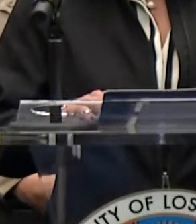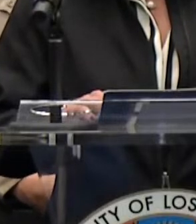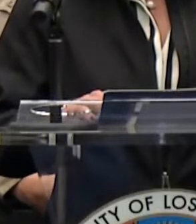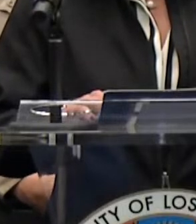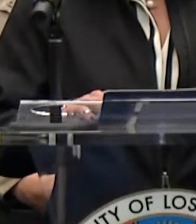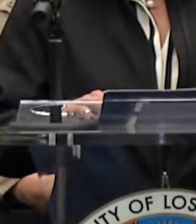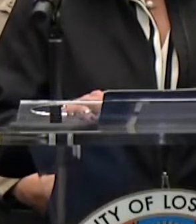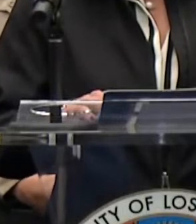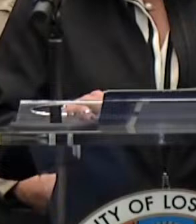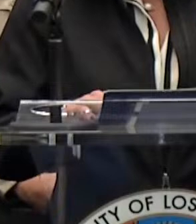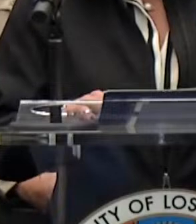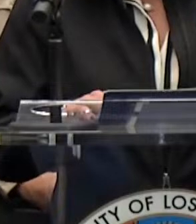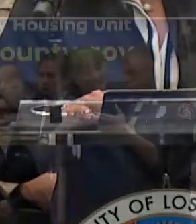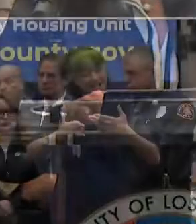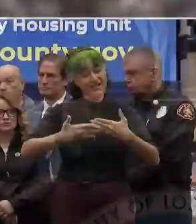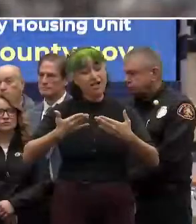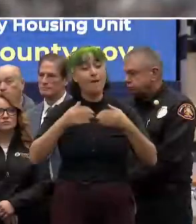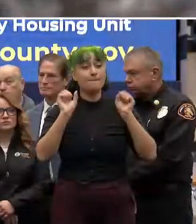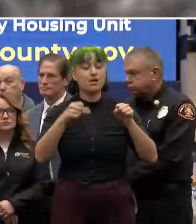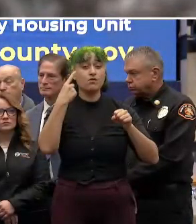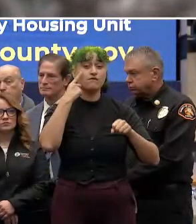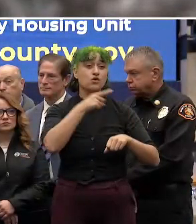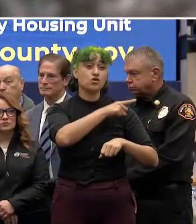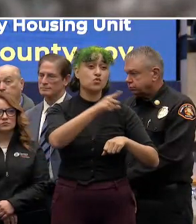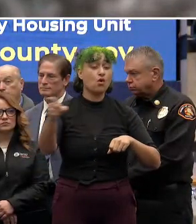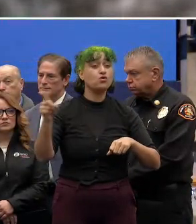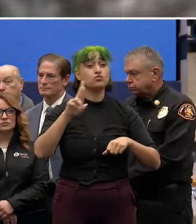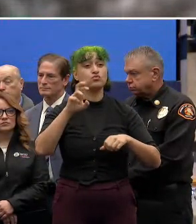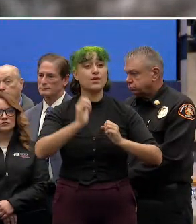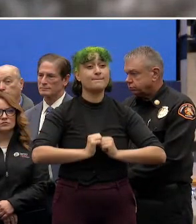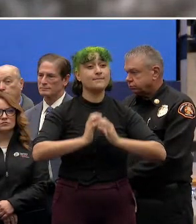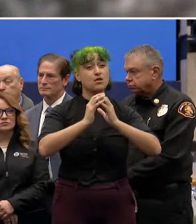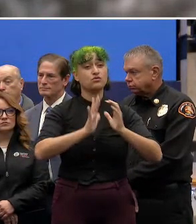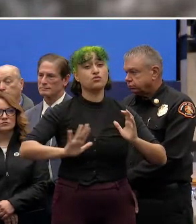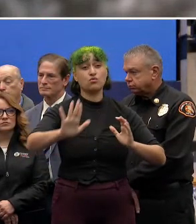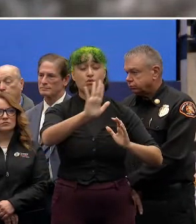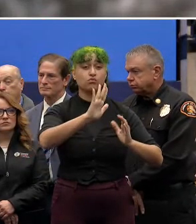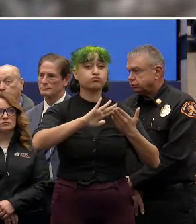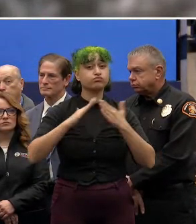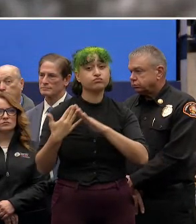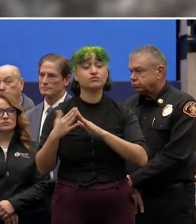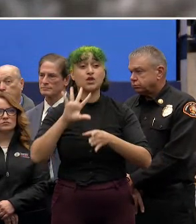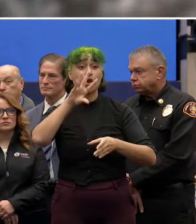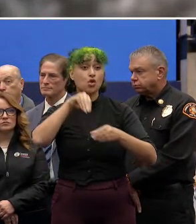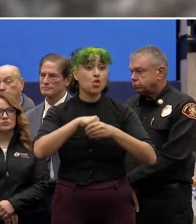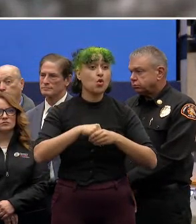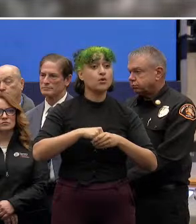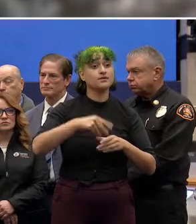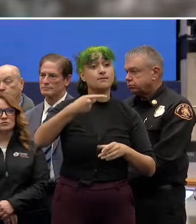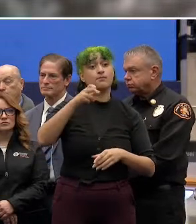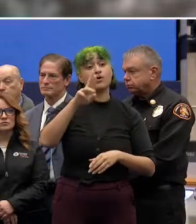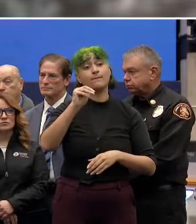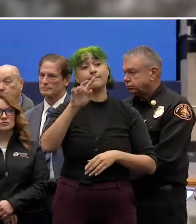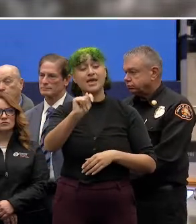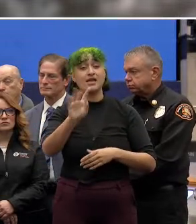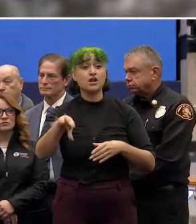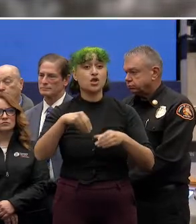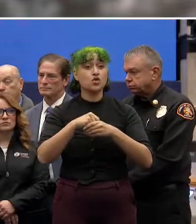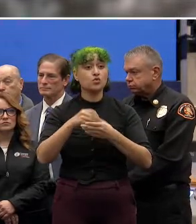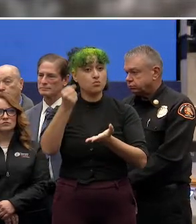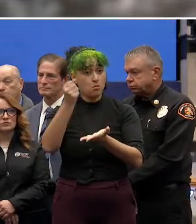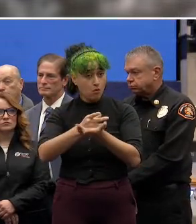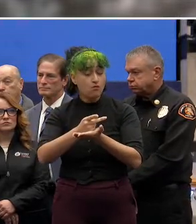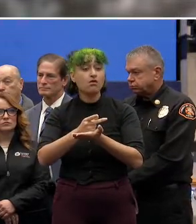We are going to make it as easy as possible for you to rebuild. And that includes permitting, that includes